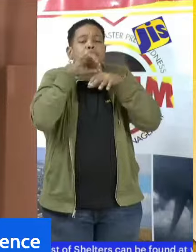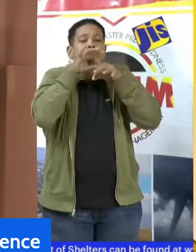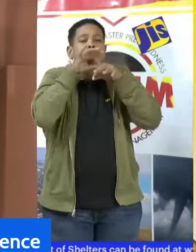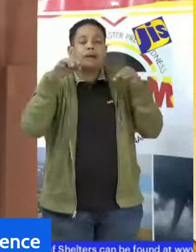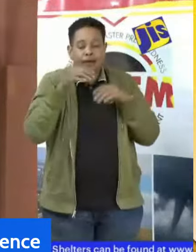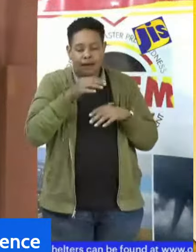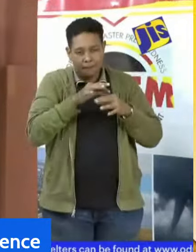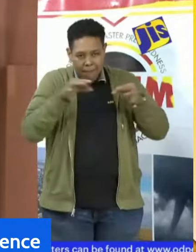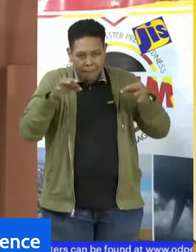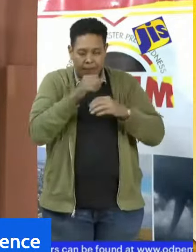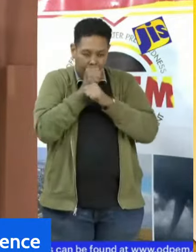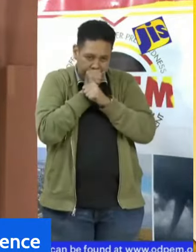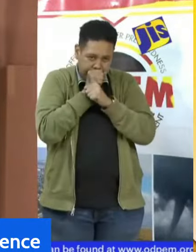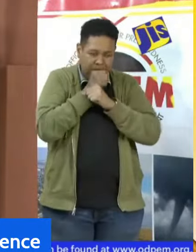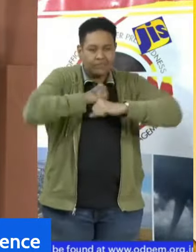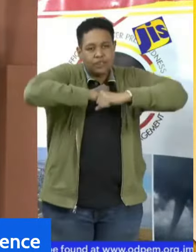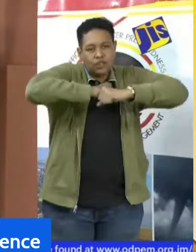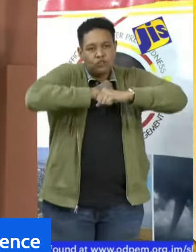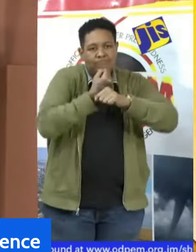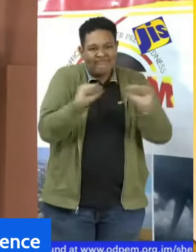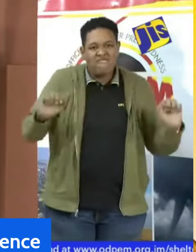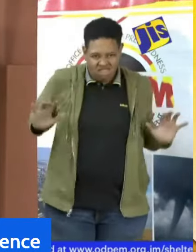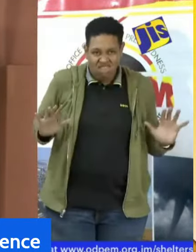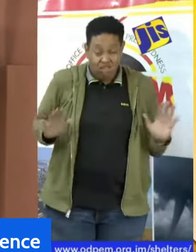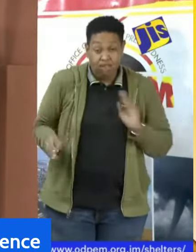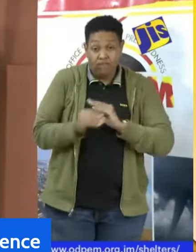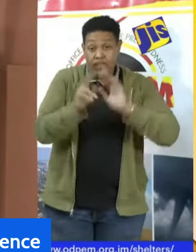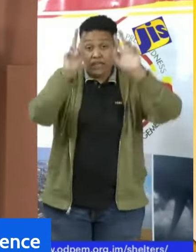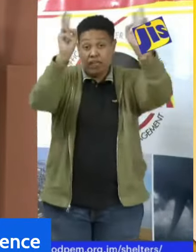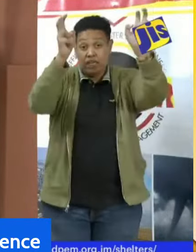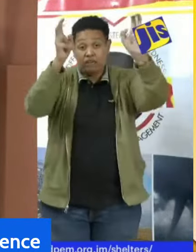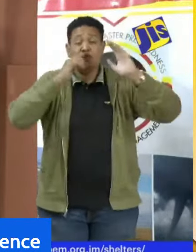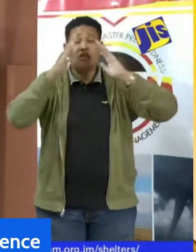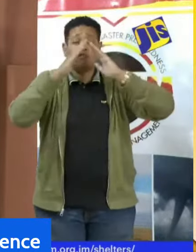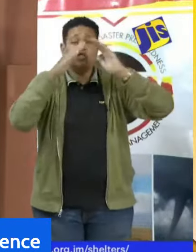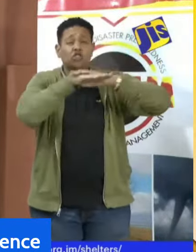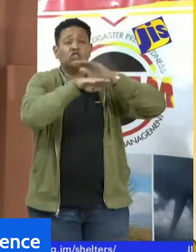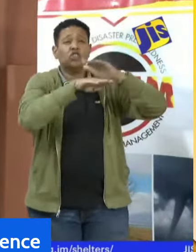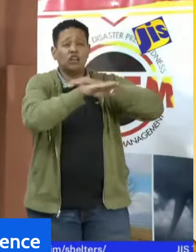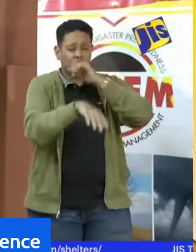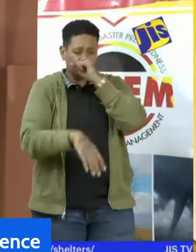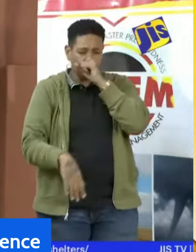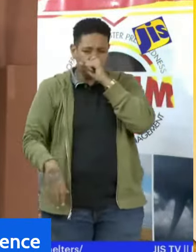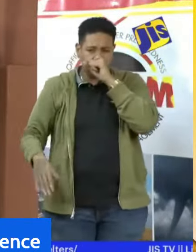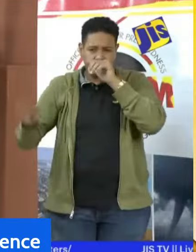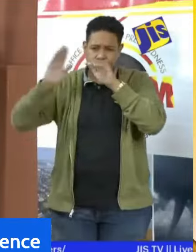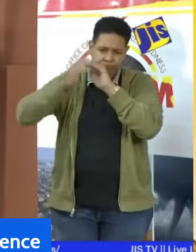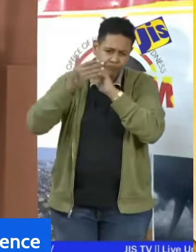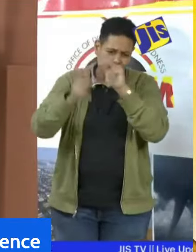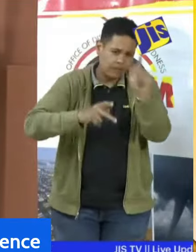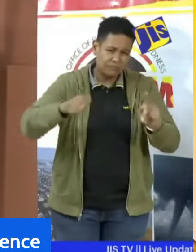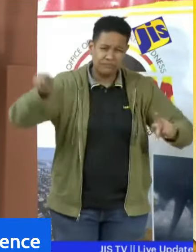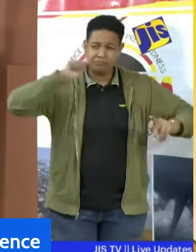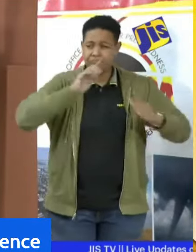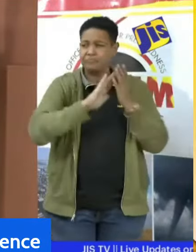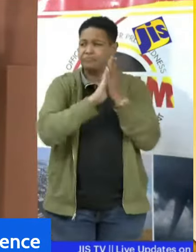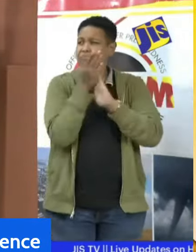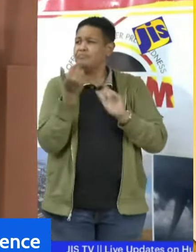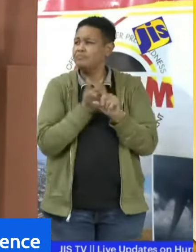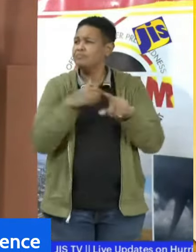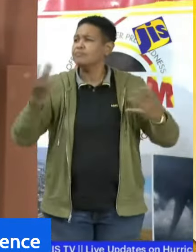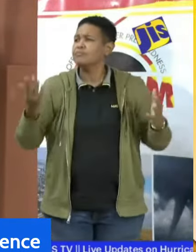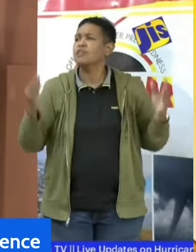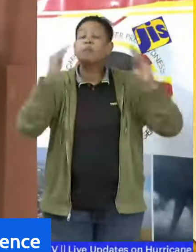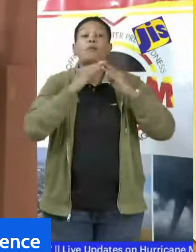secured. The issue of shelters, ladies and gentlemen, Jamaicans, has become